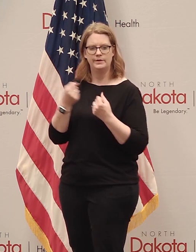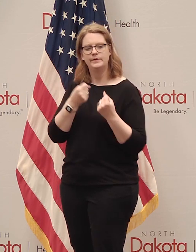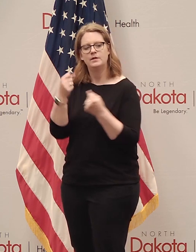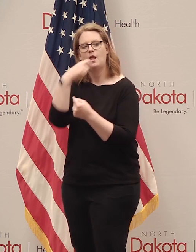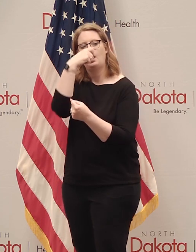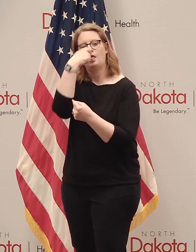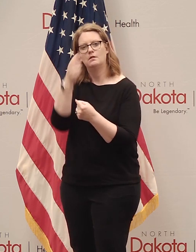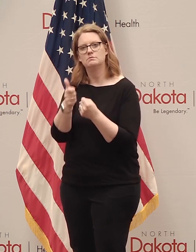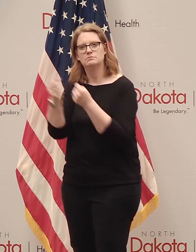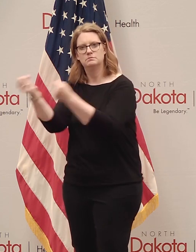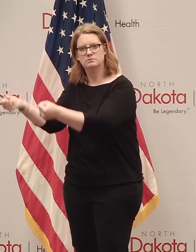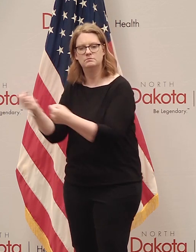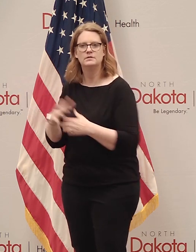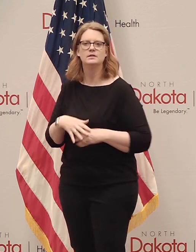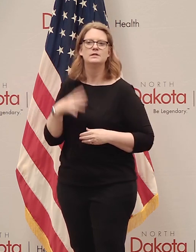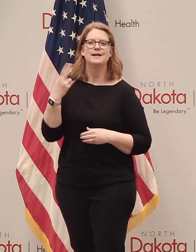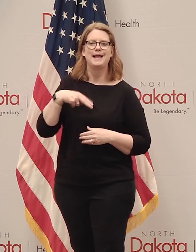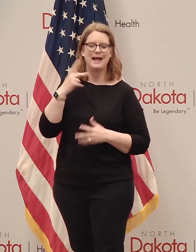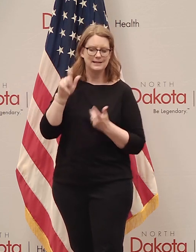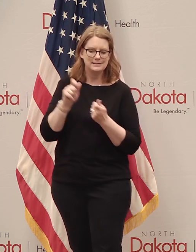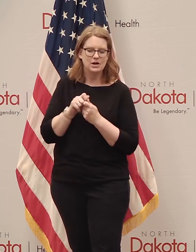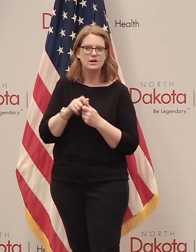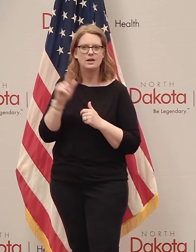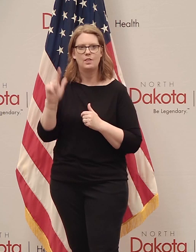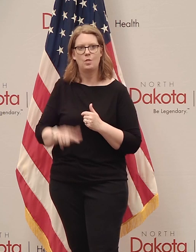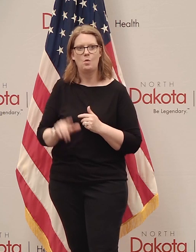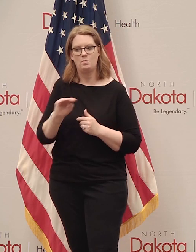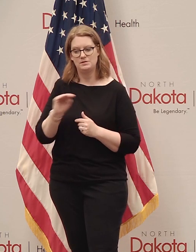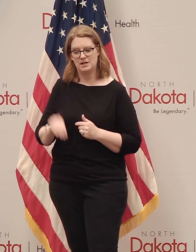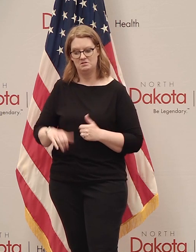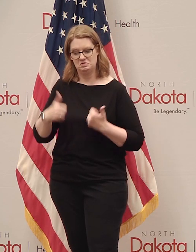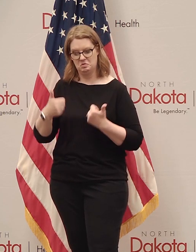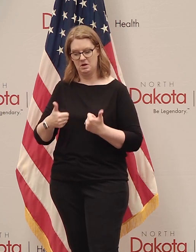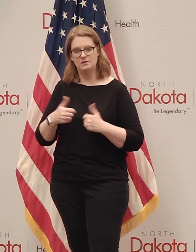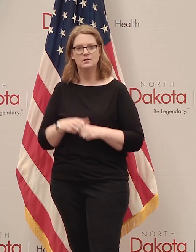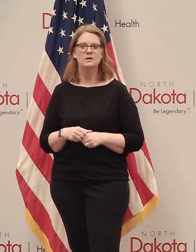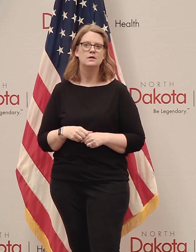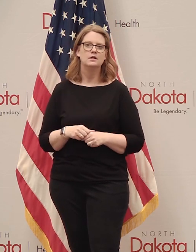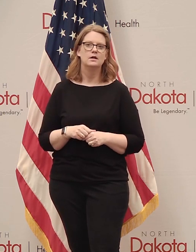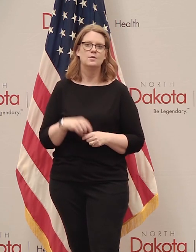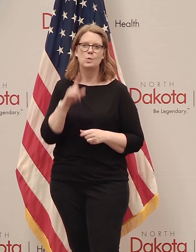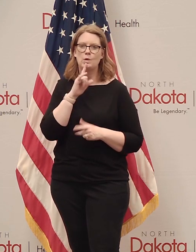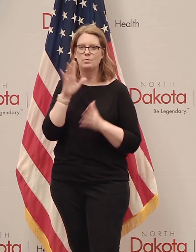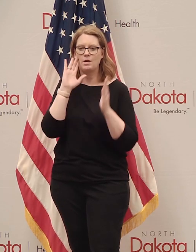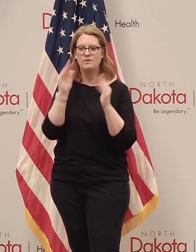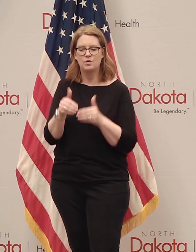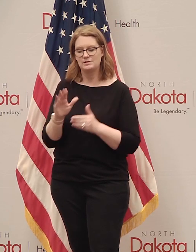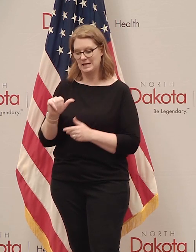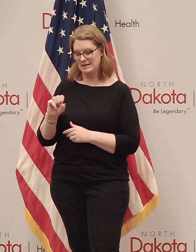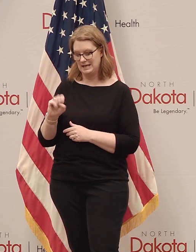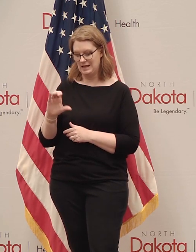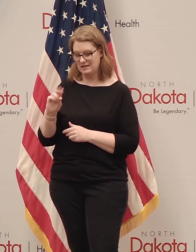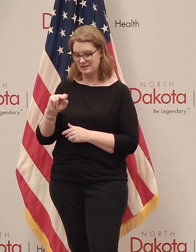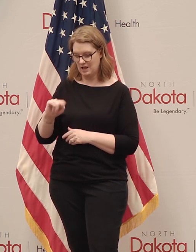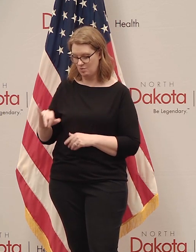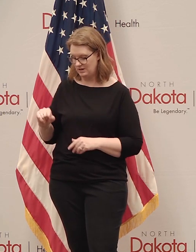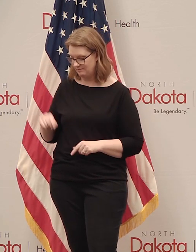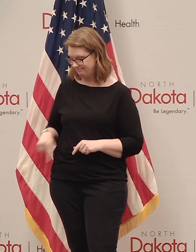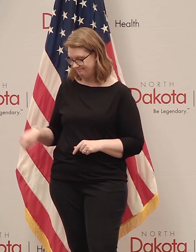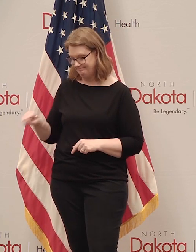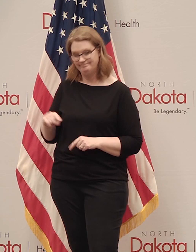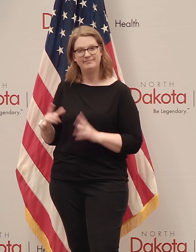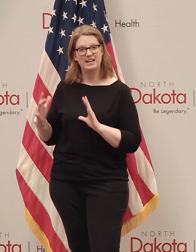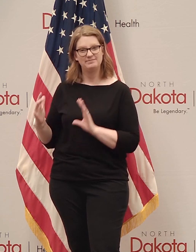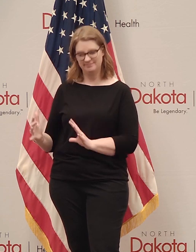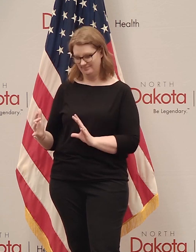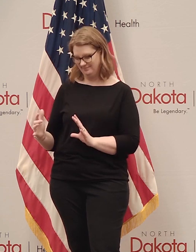So highly targeted, low percentage, great spot. You want to focus on Cass County, because that's just, that's one